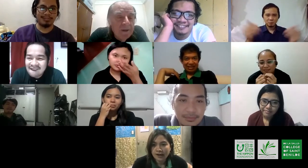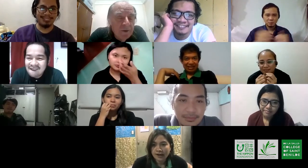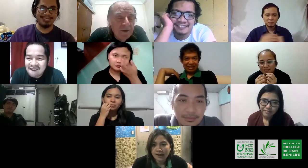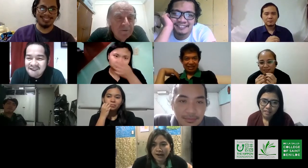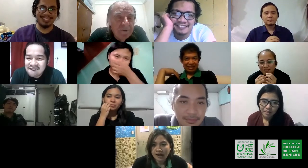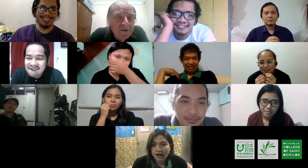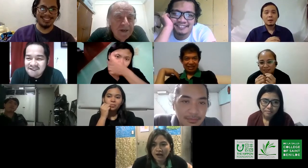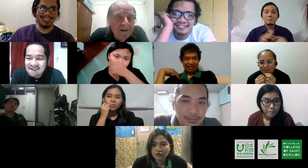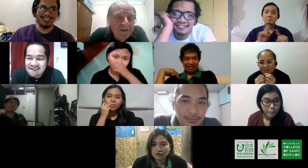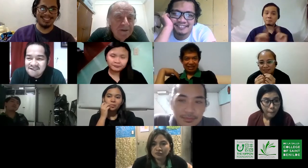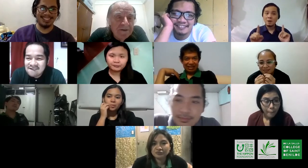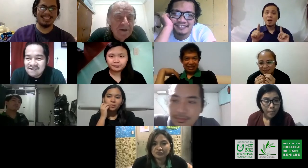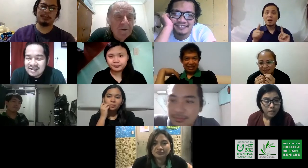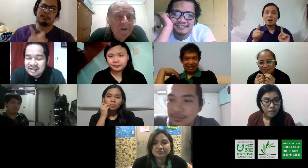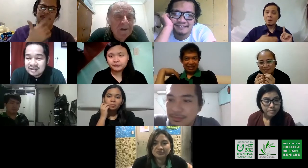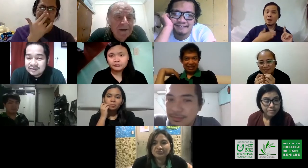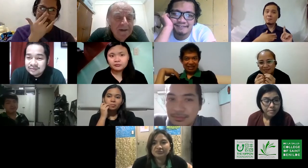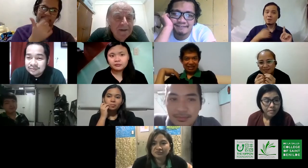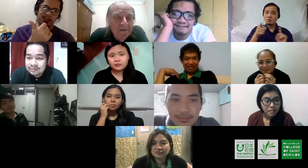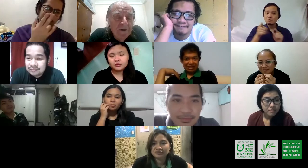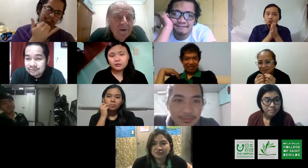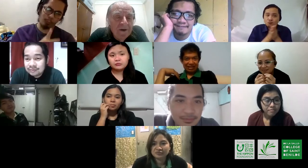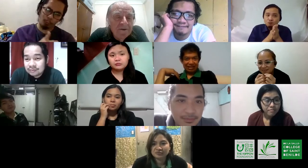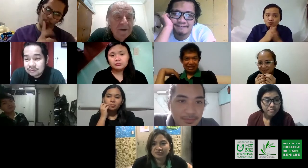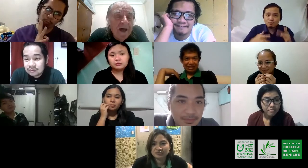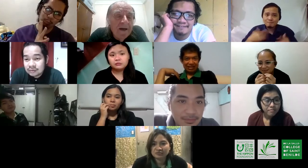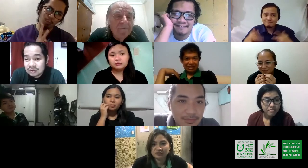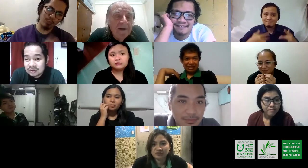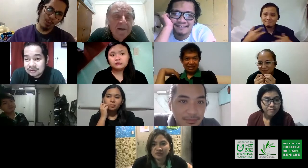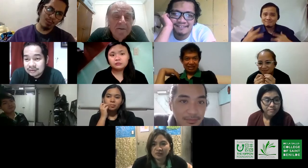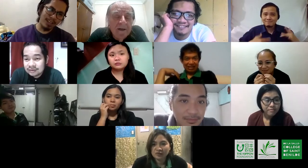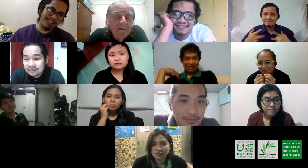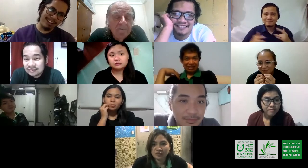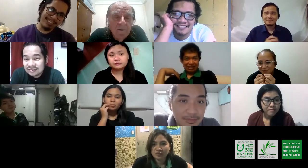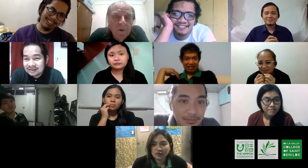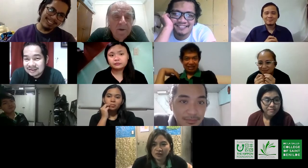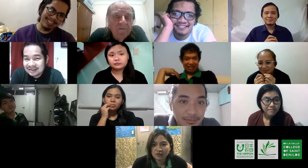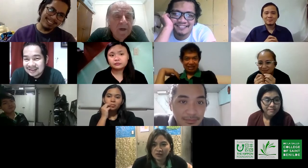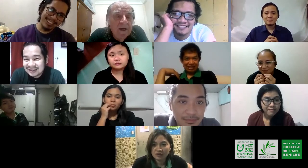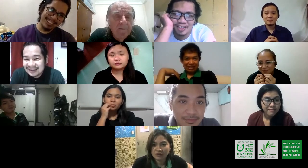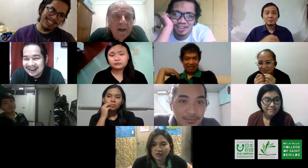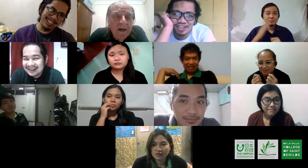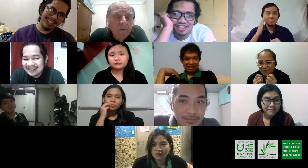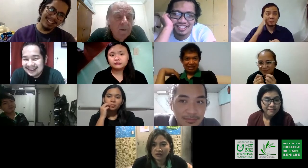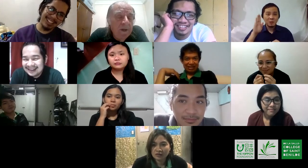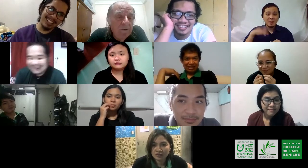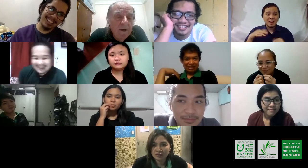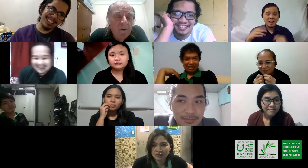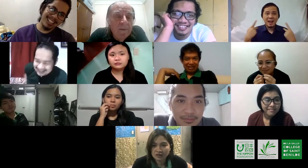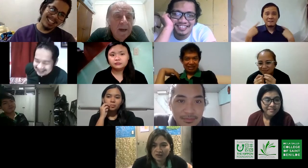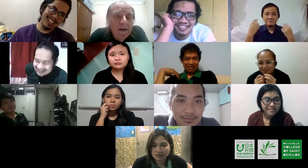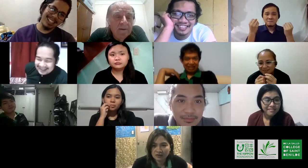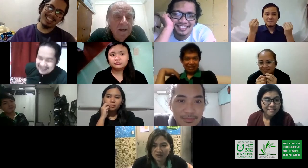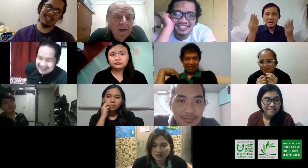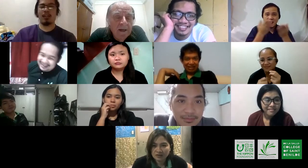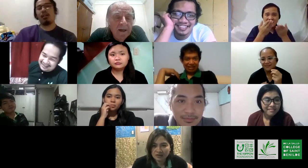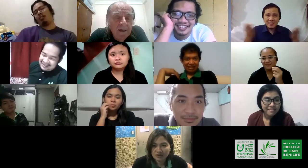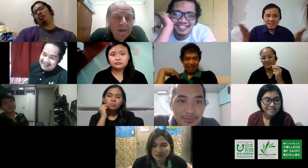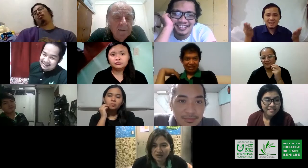I'm glad you're interested in this. So, you know, there's a lot of things that we forget about, we don't know